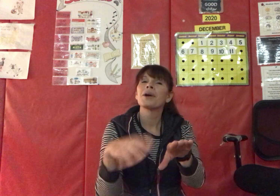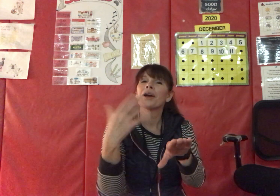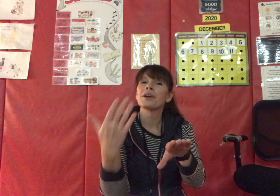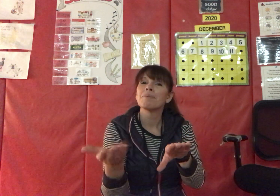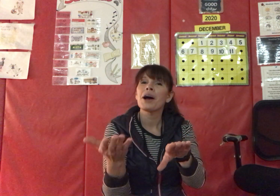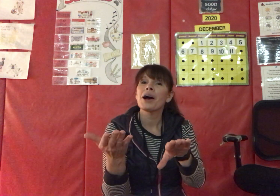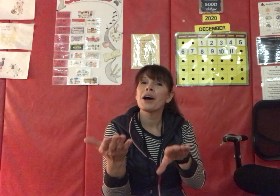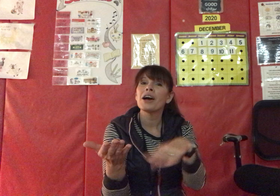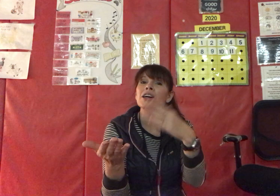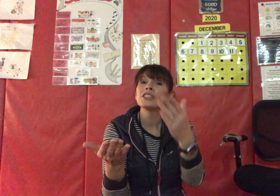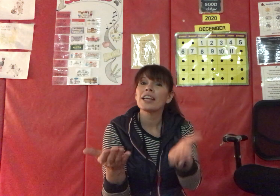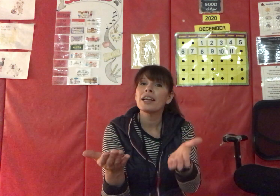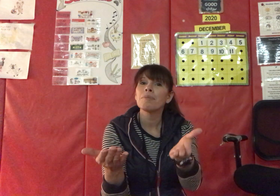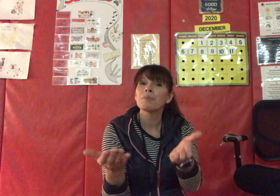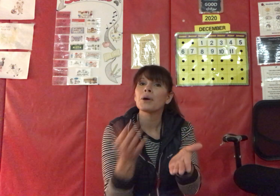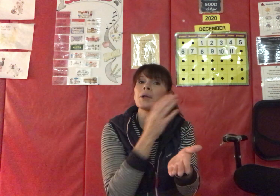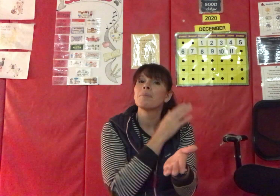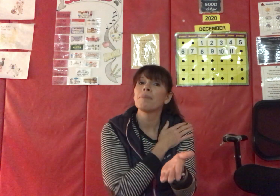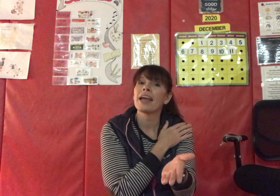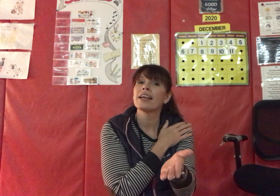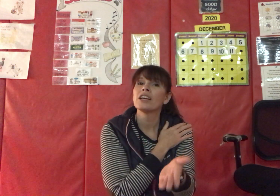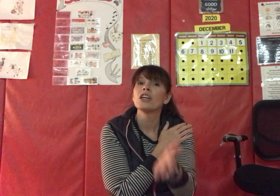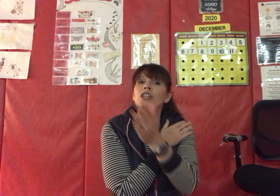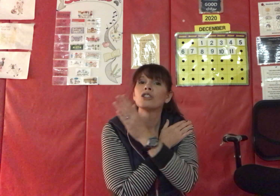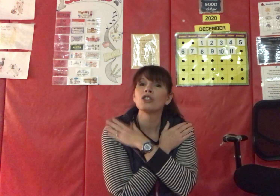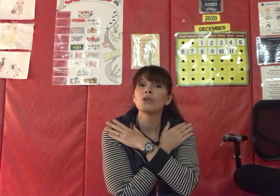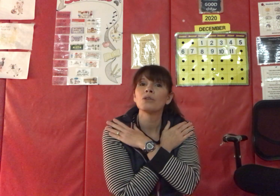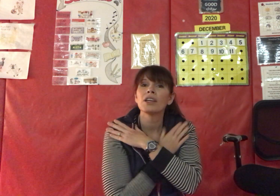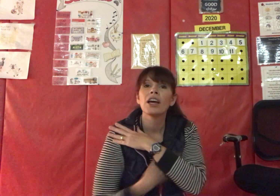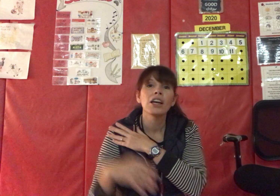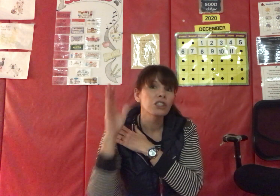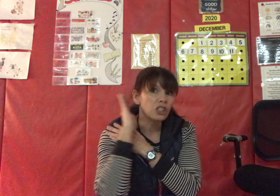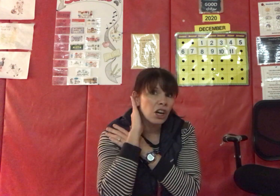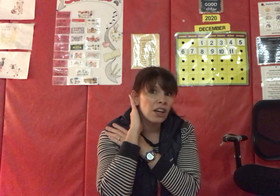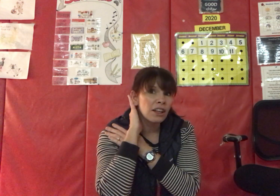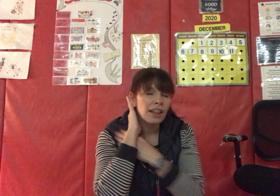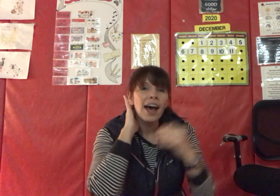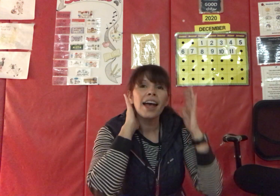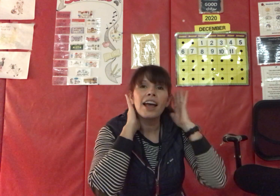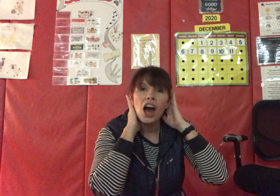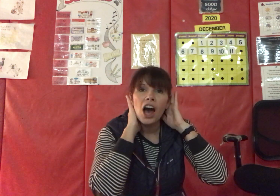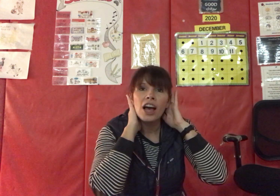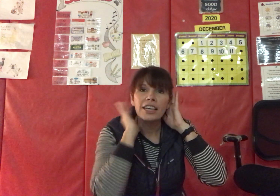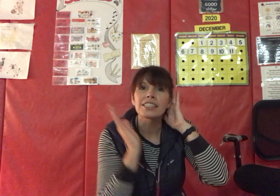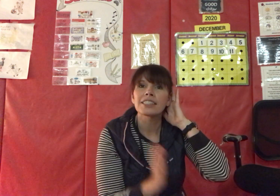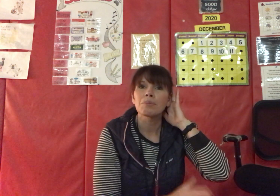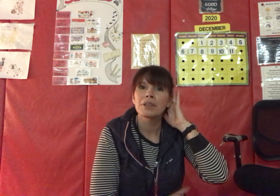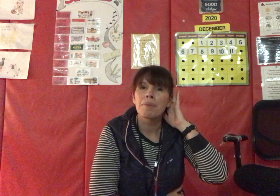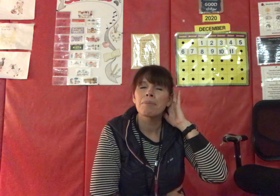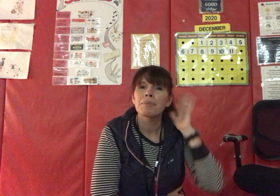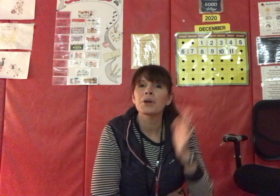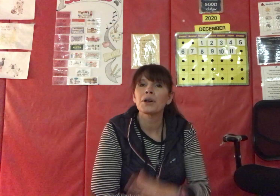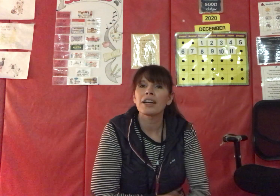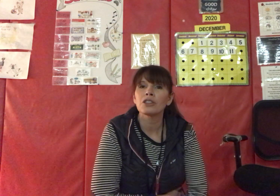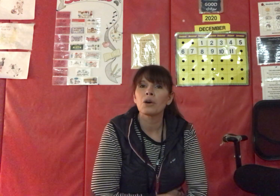February, March, April, May, June, July, August, September,